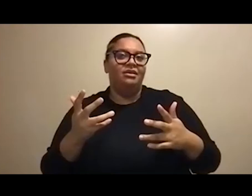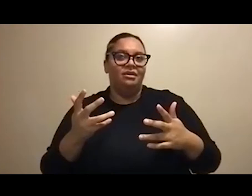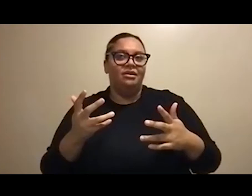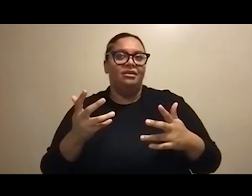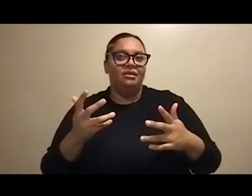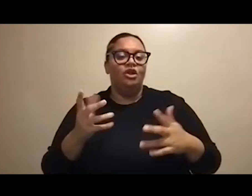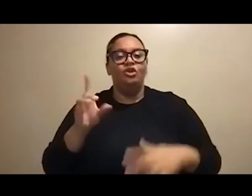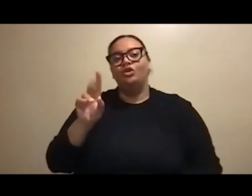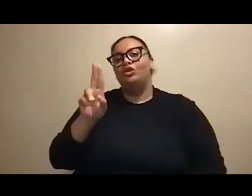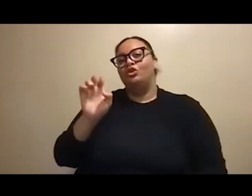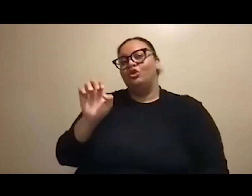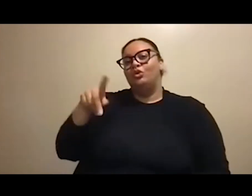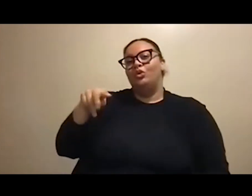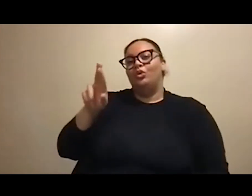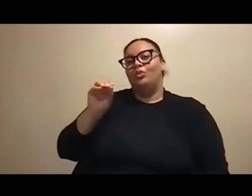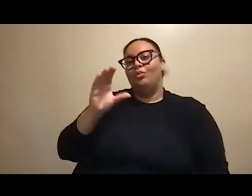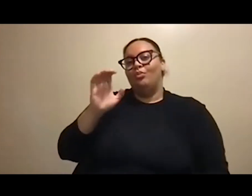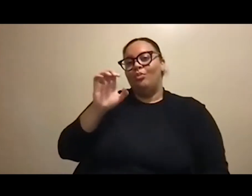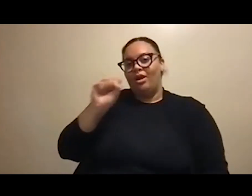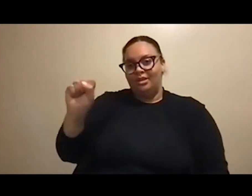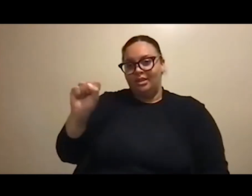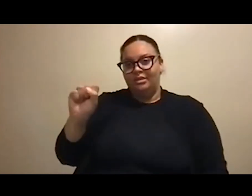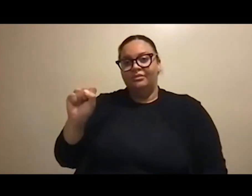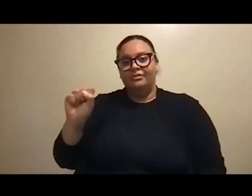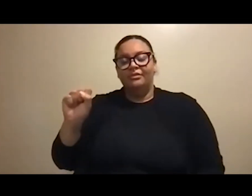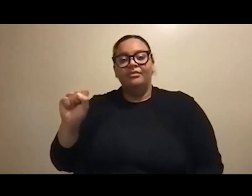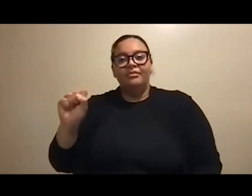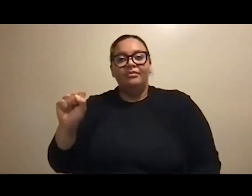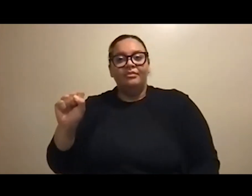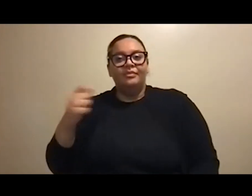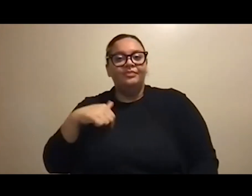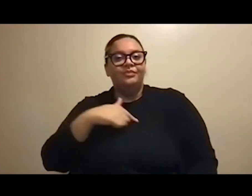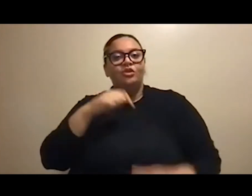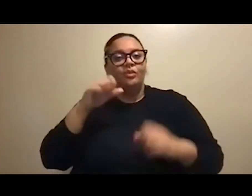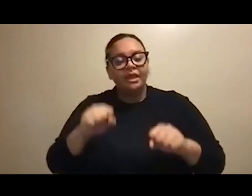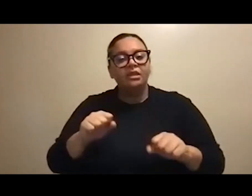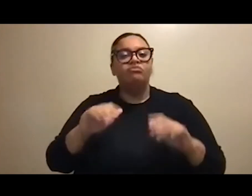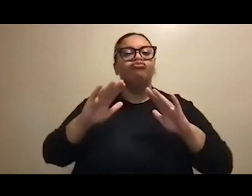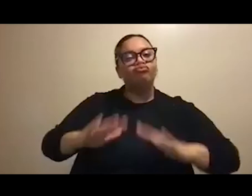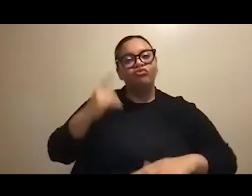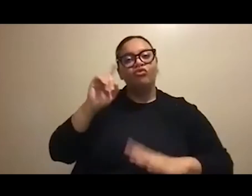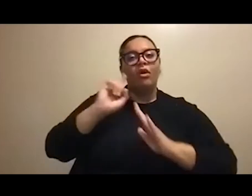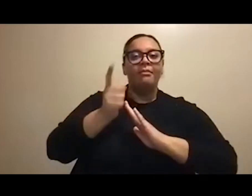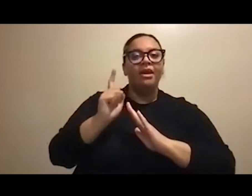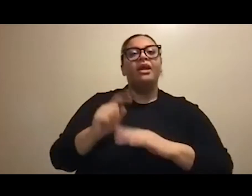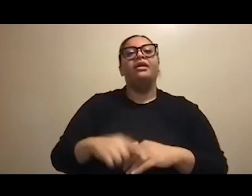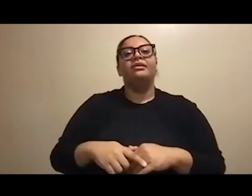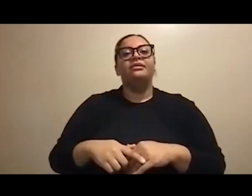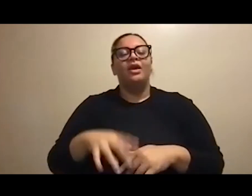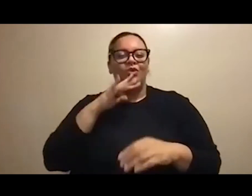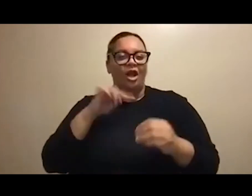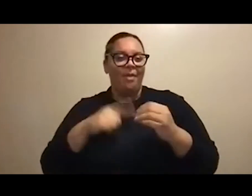due process. So let's take a short, brief, I hope, trip back through Anglo-American history. Excuse